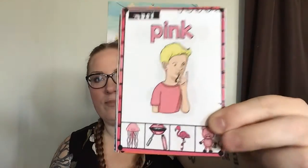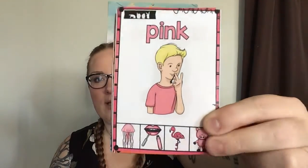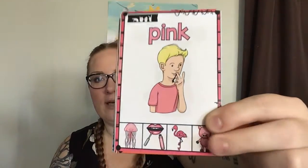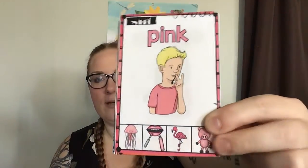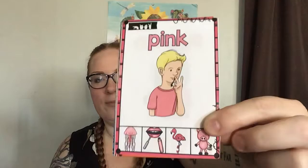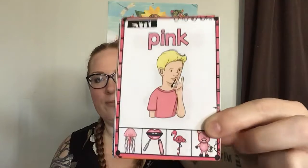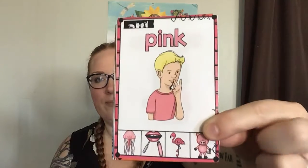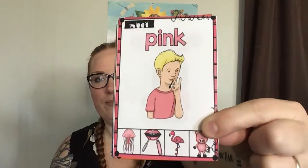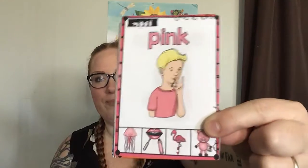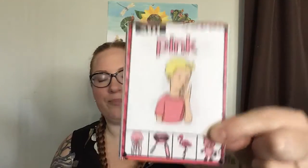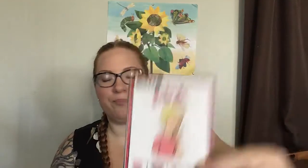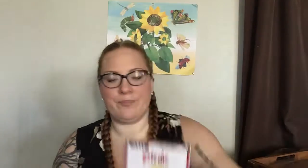Pig.